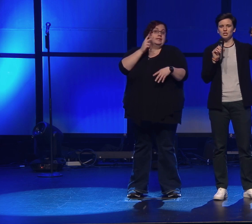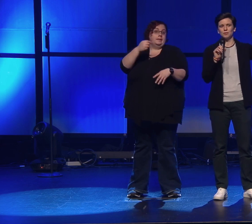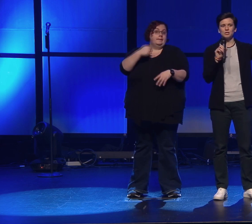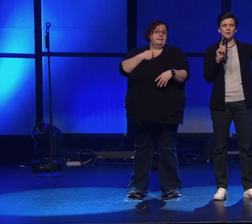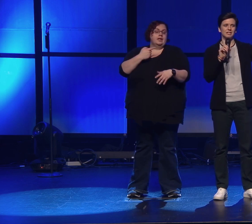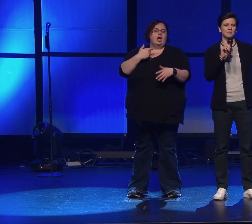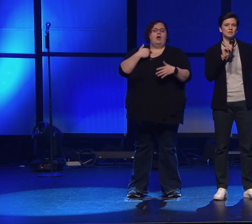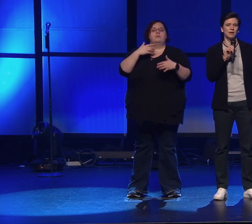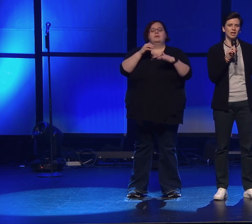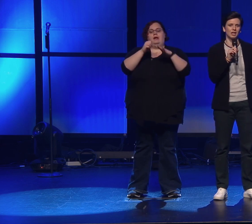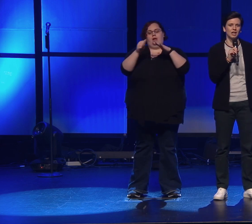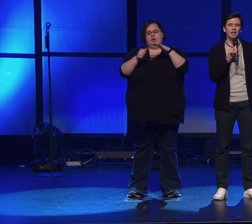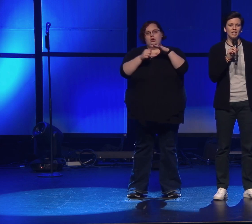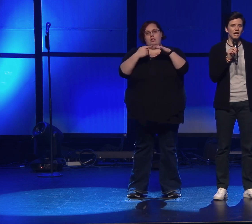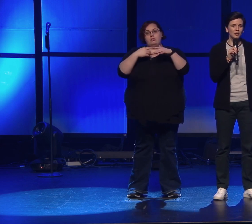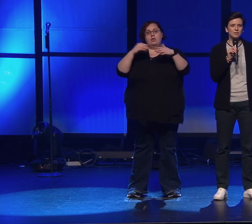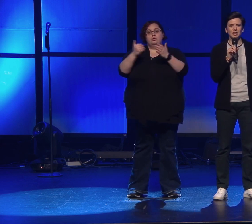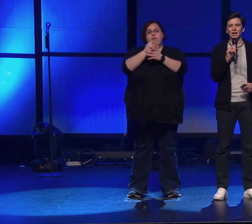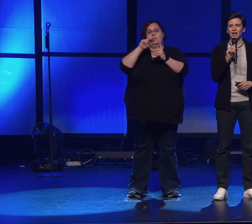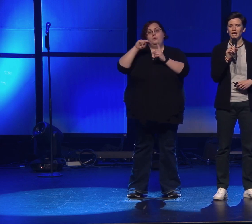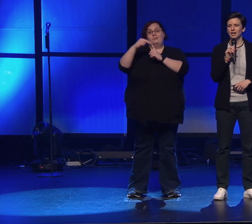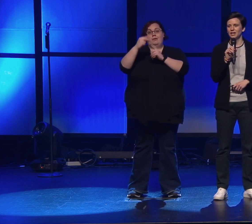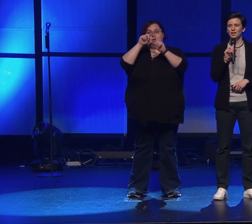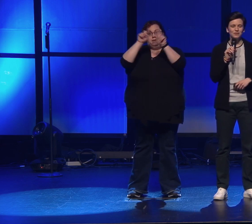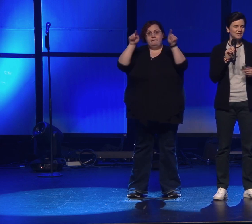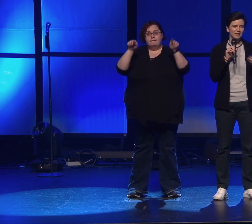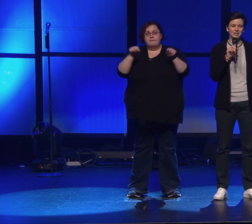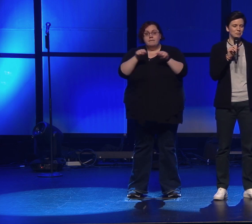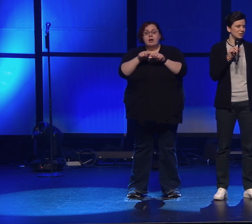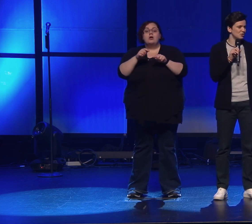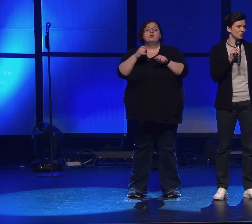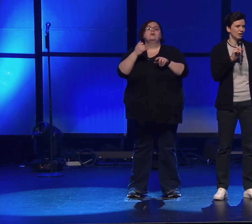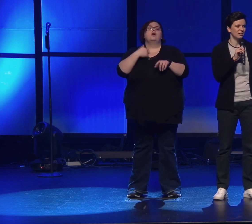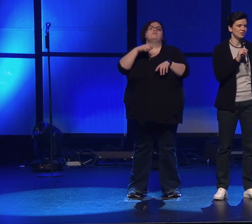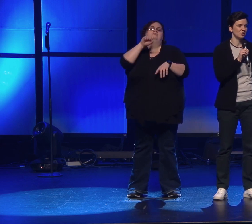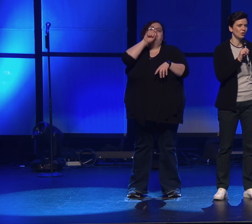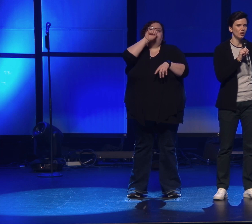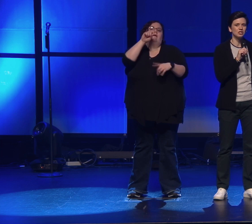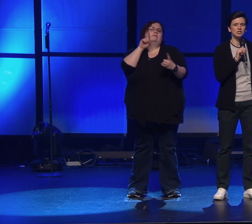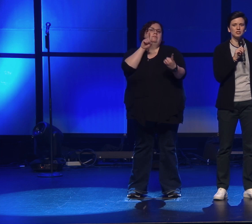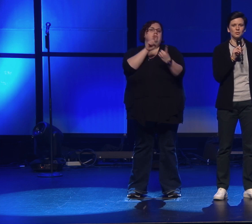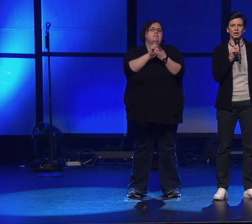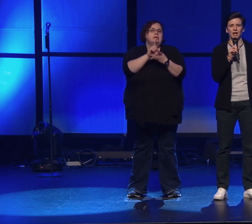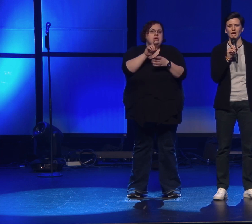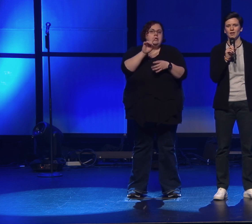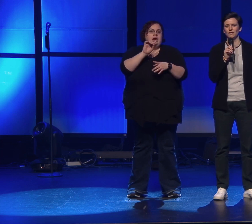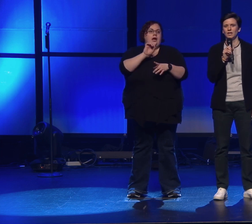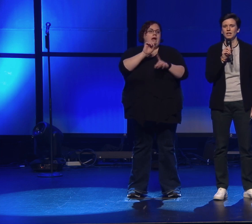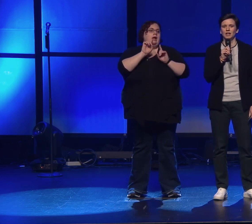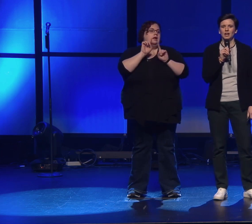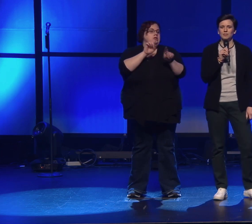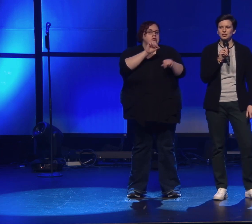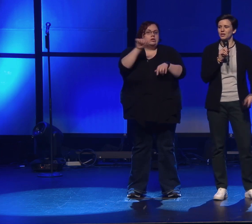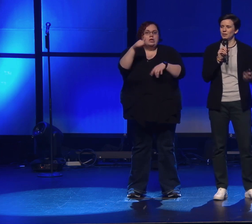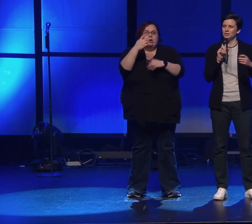under the Fresh Perspectives banner. Come, say hi. I'd love to meet you, answer any questions you might